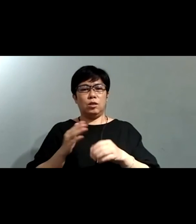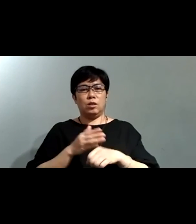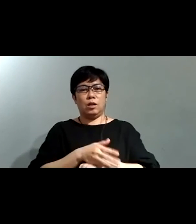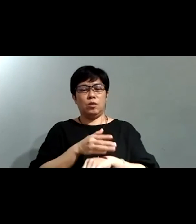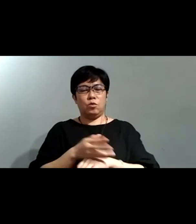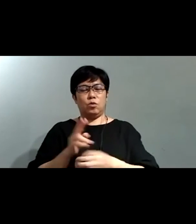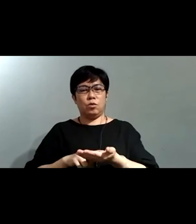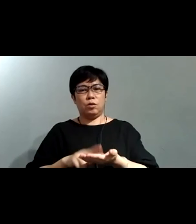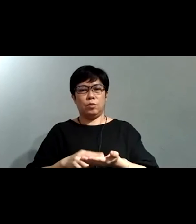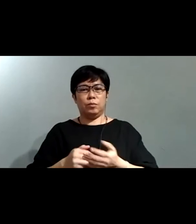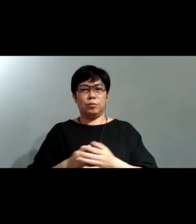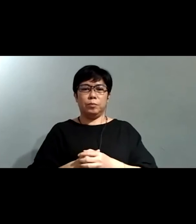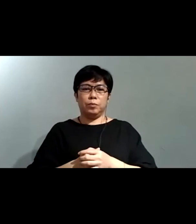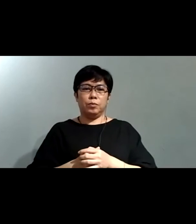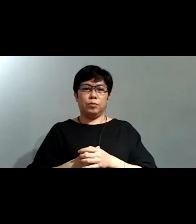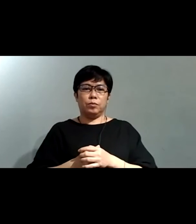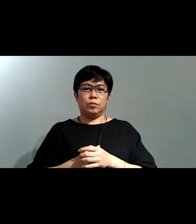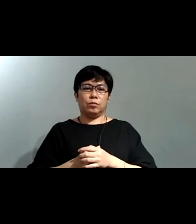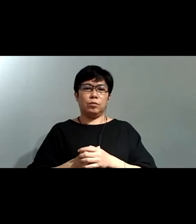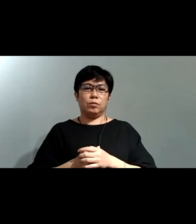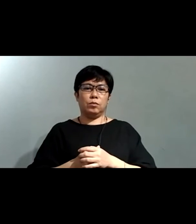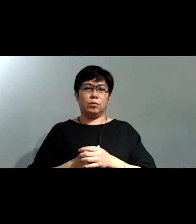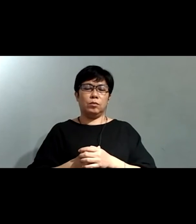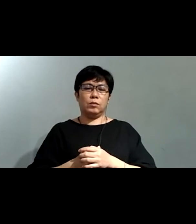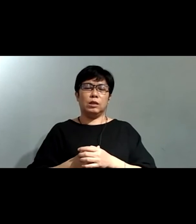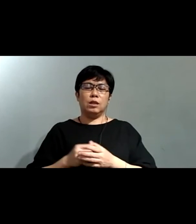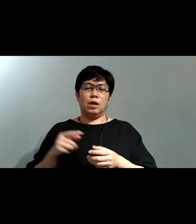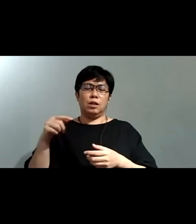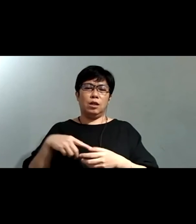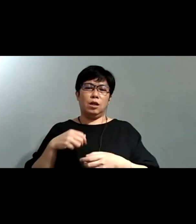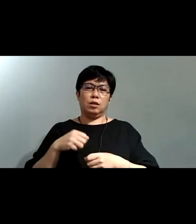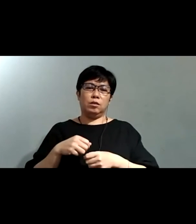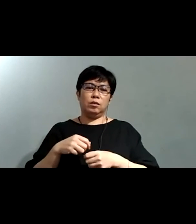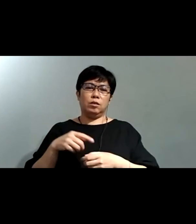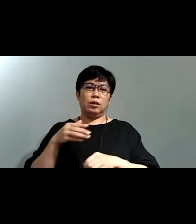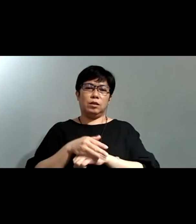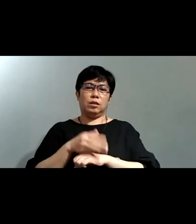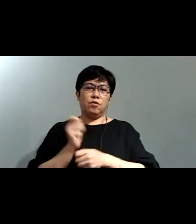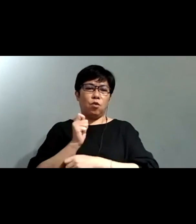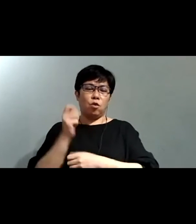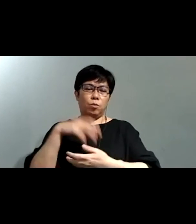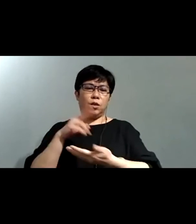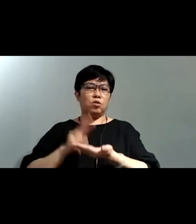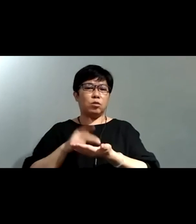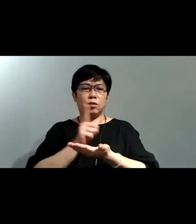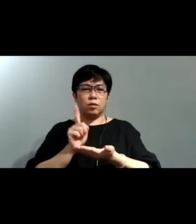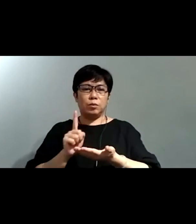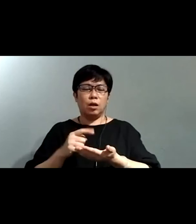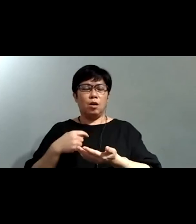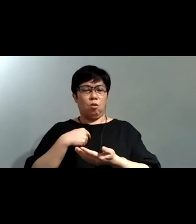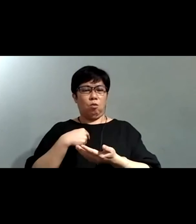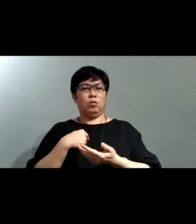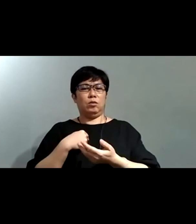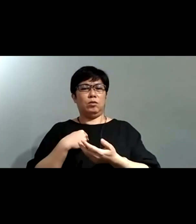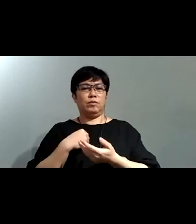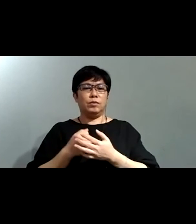under his professional. And then for me, I think, yes, we both agree over the period